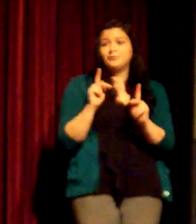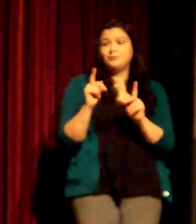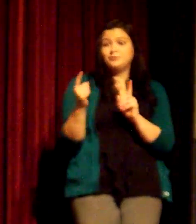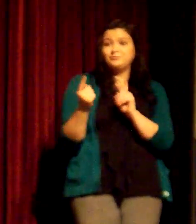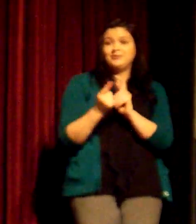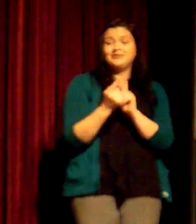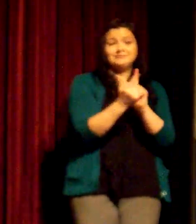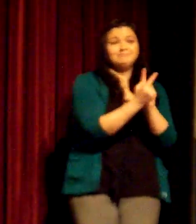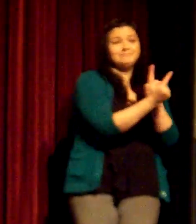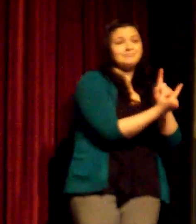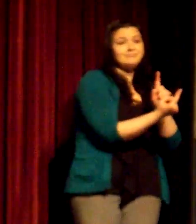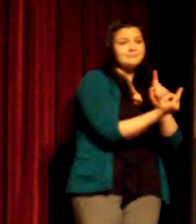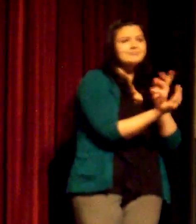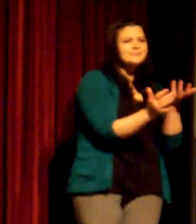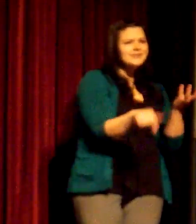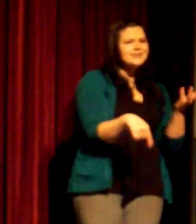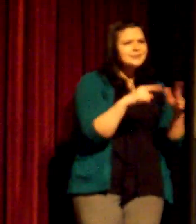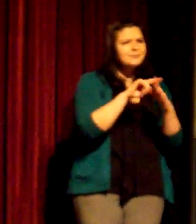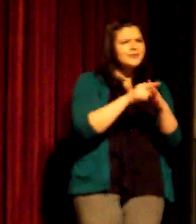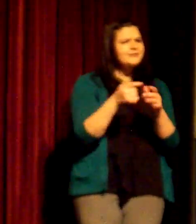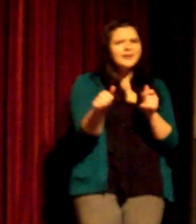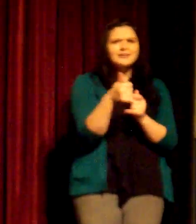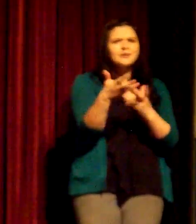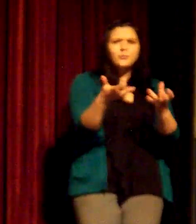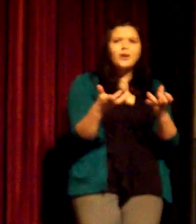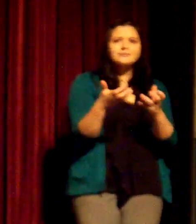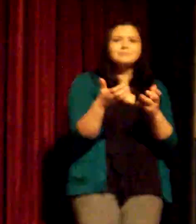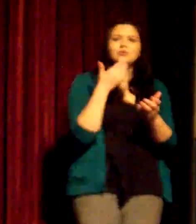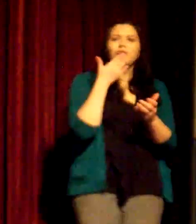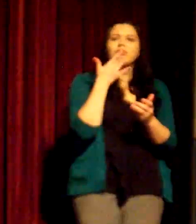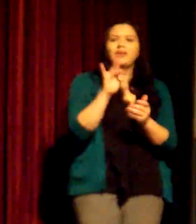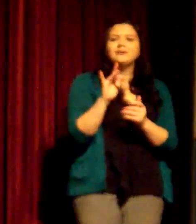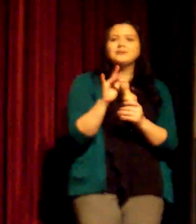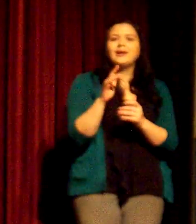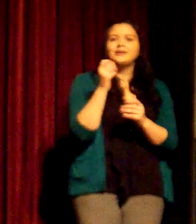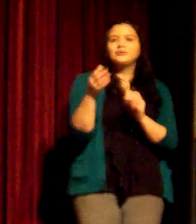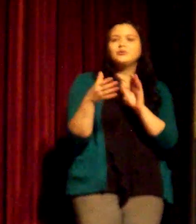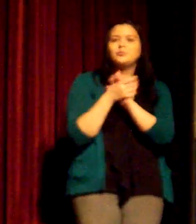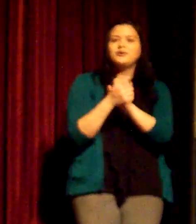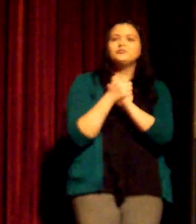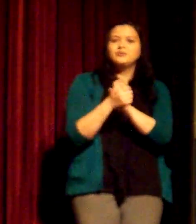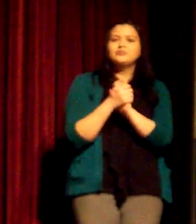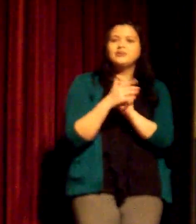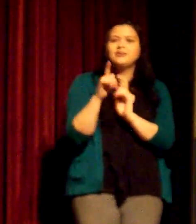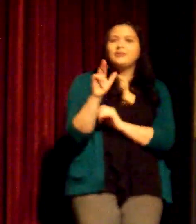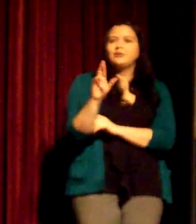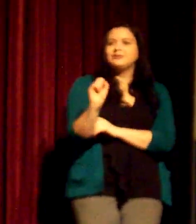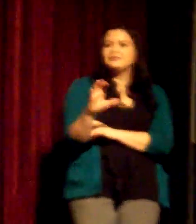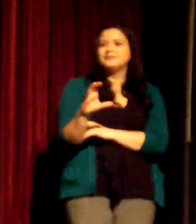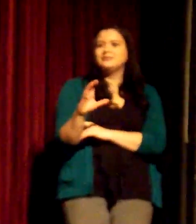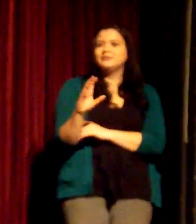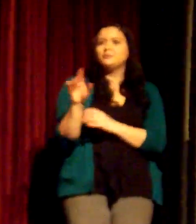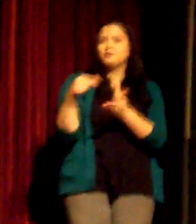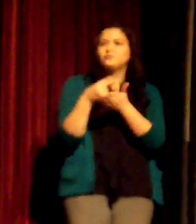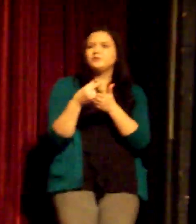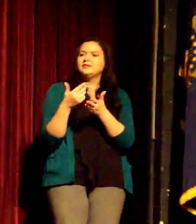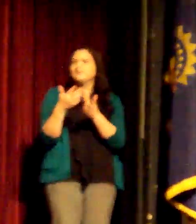retail stores knocking on my door or giving me calls or shout-outs from social media to sell their products in their stores. So